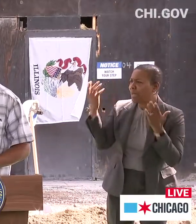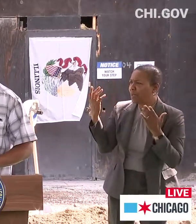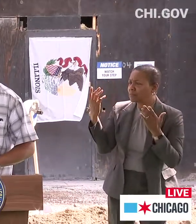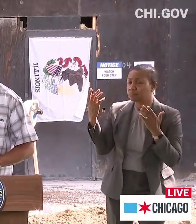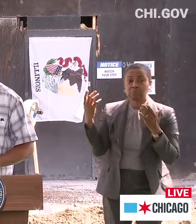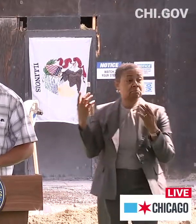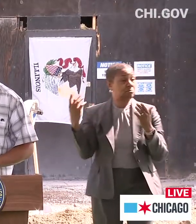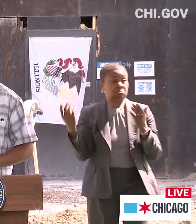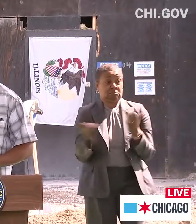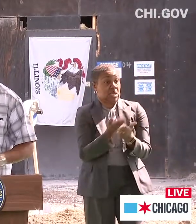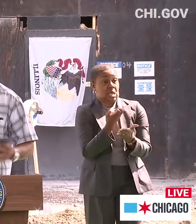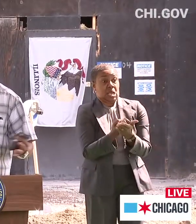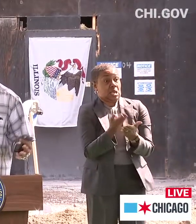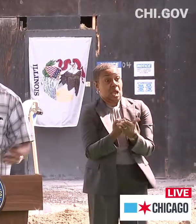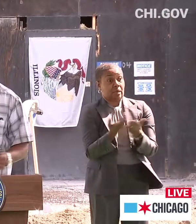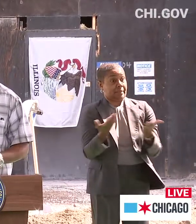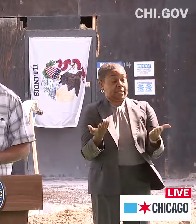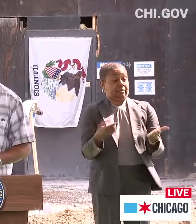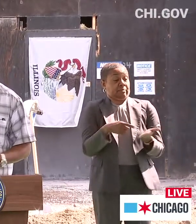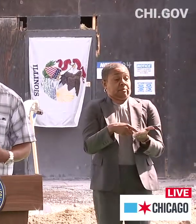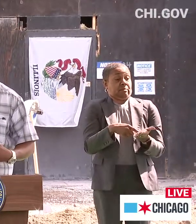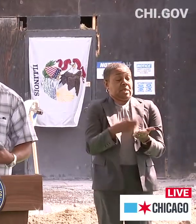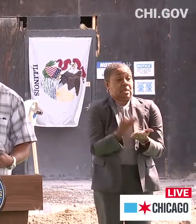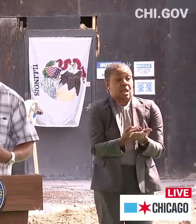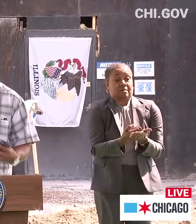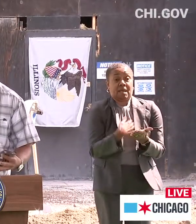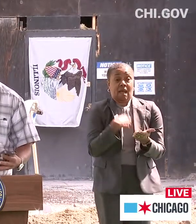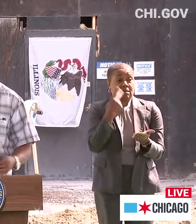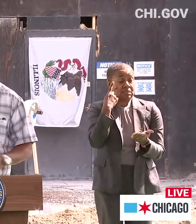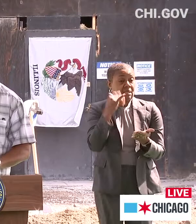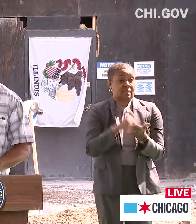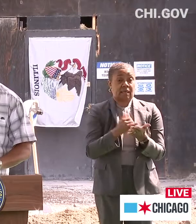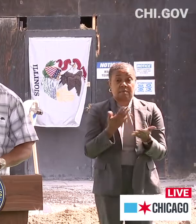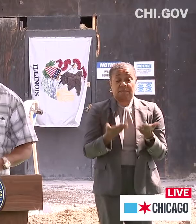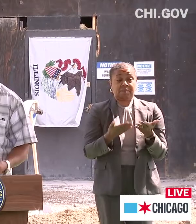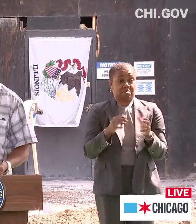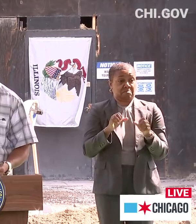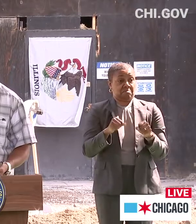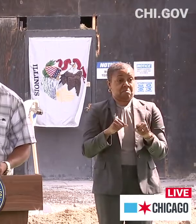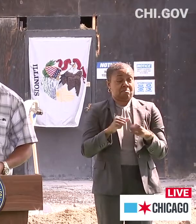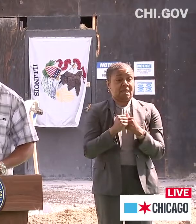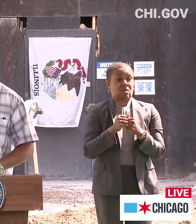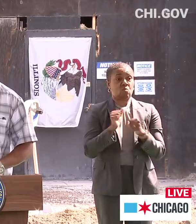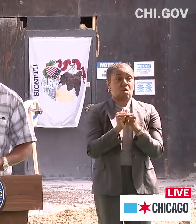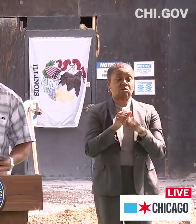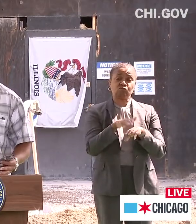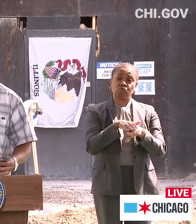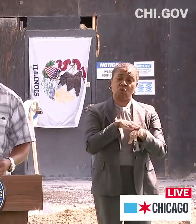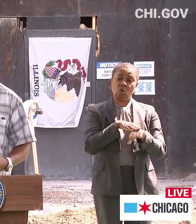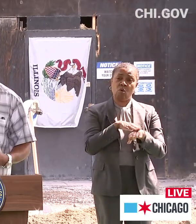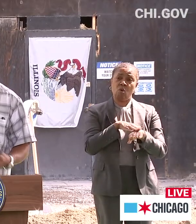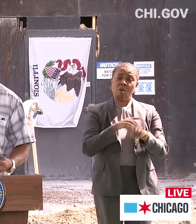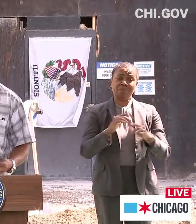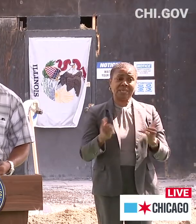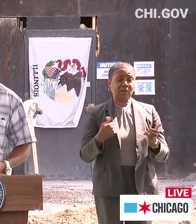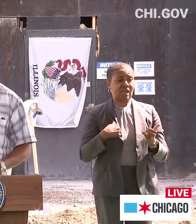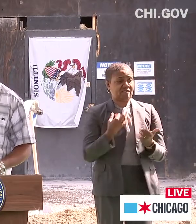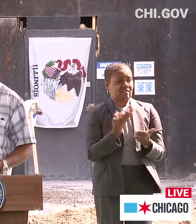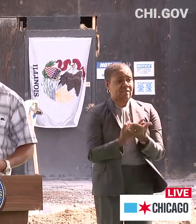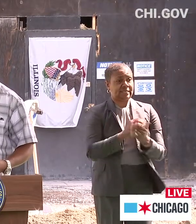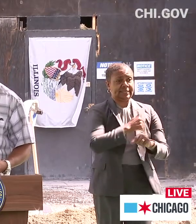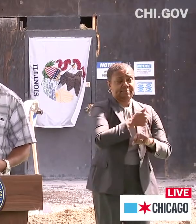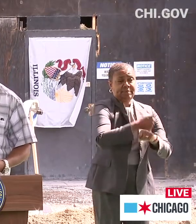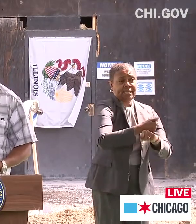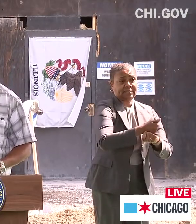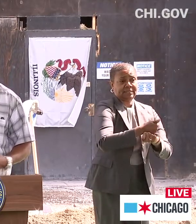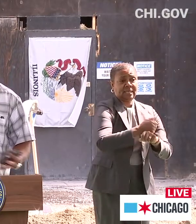economy. The economy is really the only thing I see that could potentially slow things down. But right now, we have the funding in place, we have